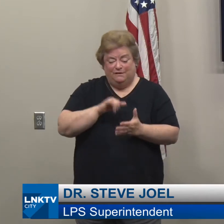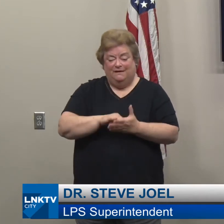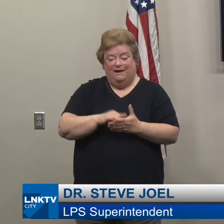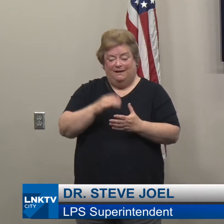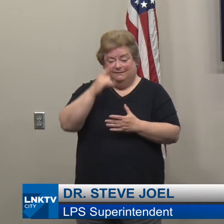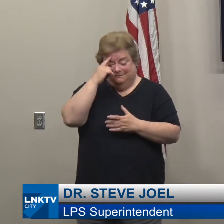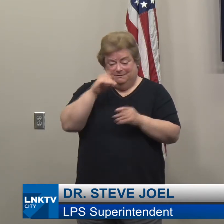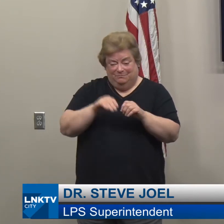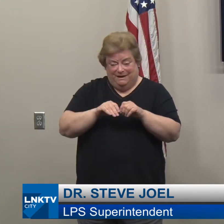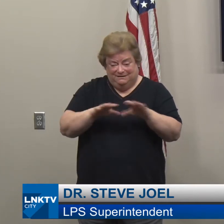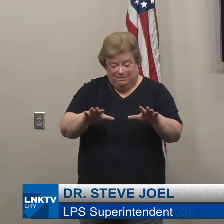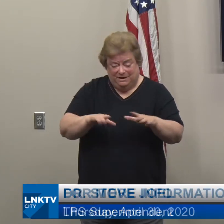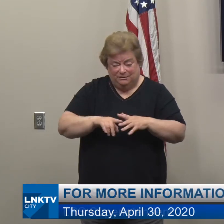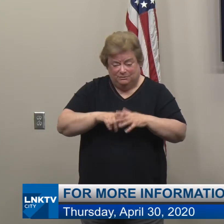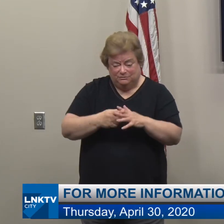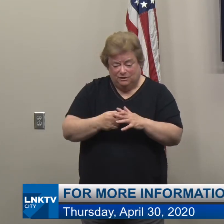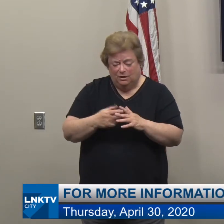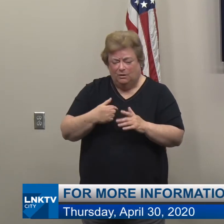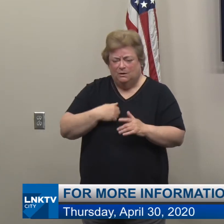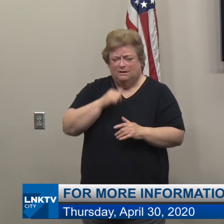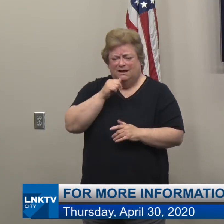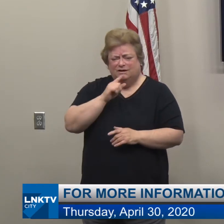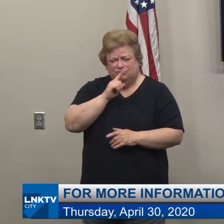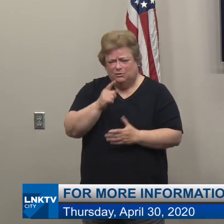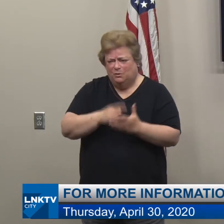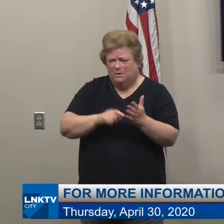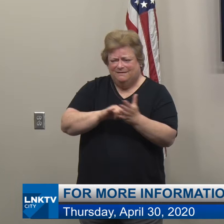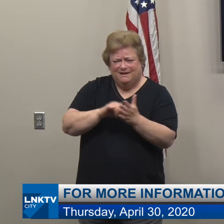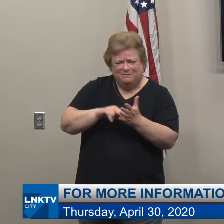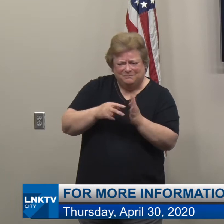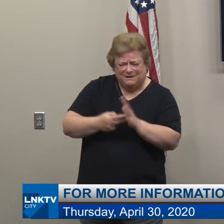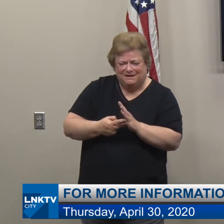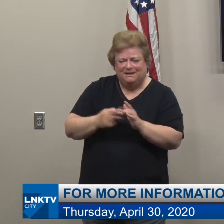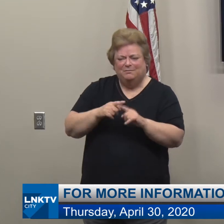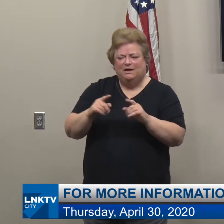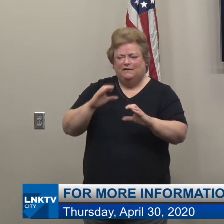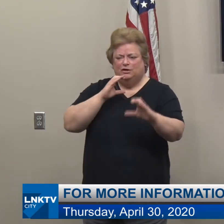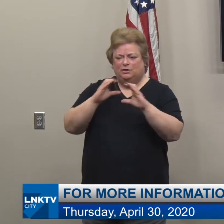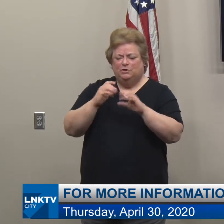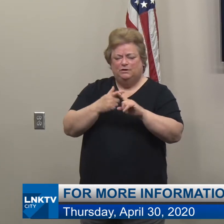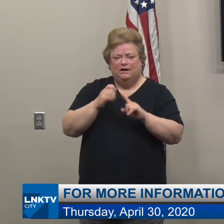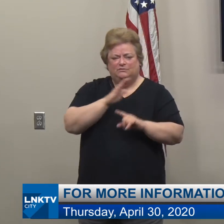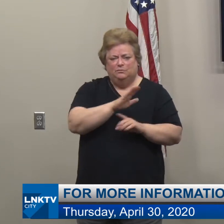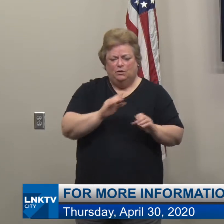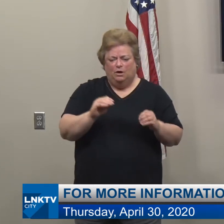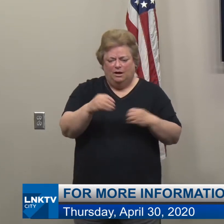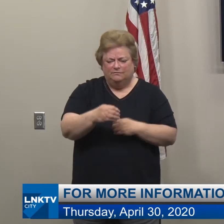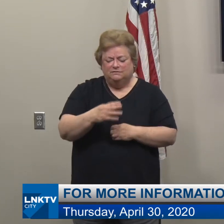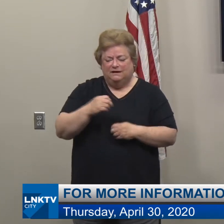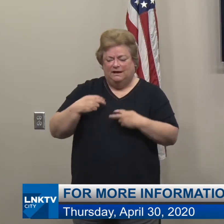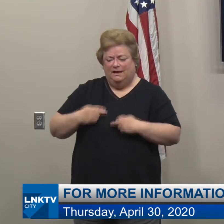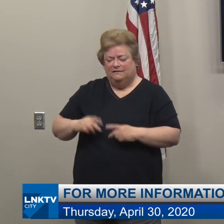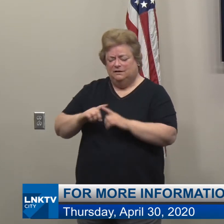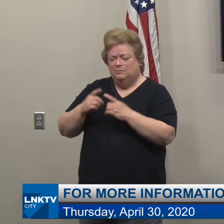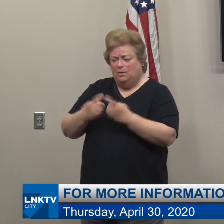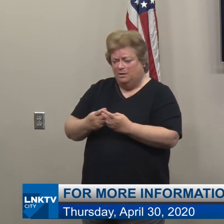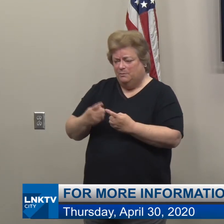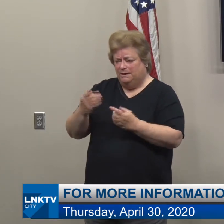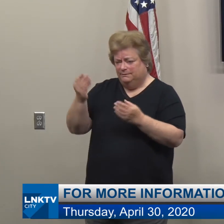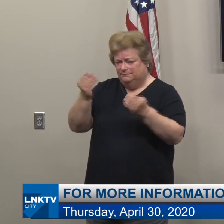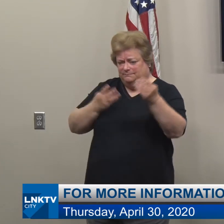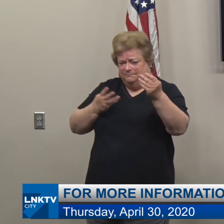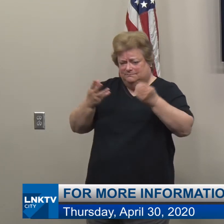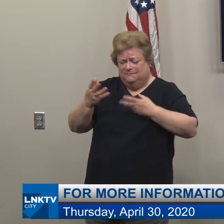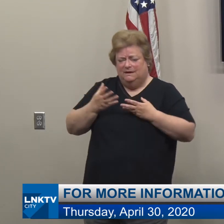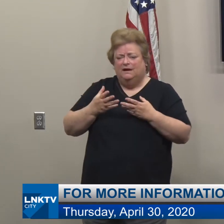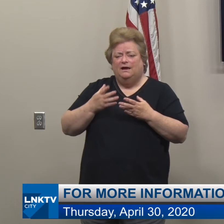pandemic, even though we weren't quite sure what that entailed, the communication from your office and from the health department has been excellent,